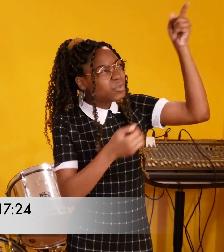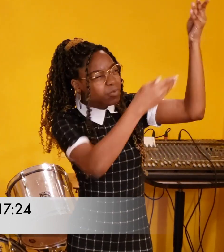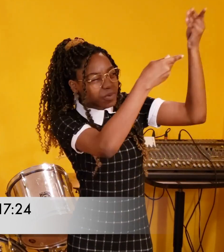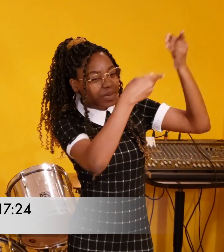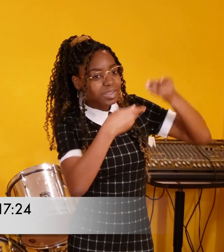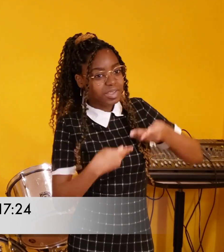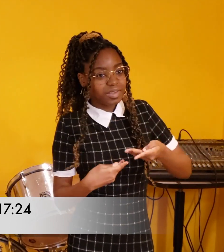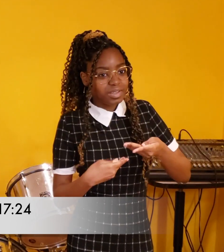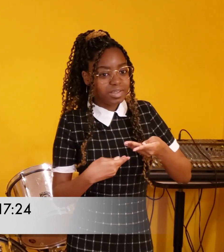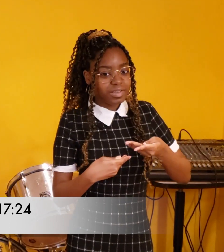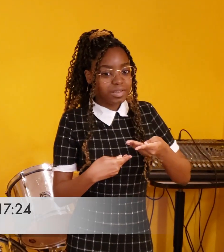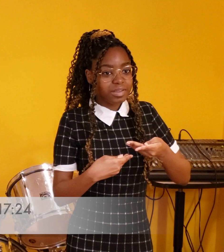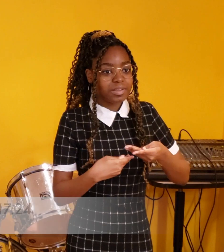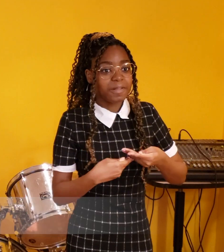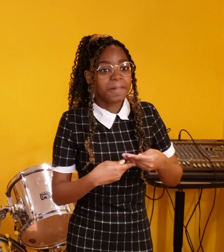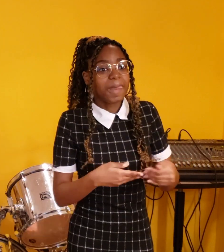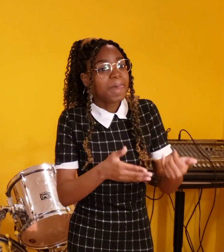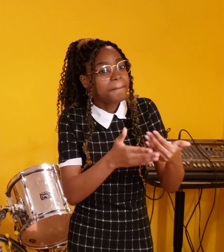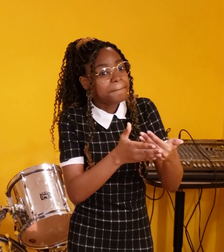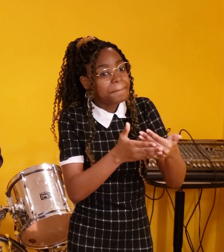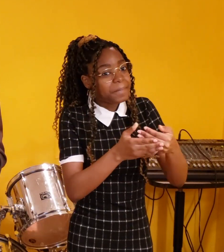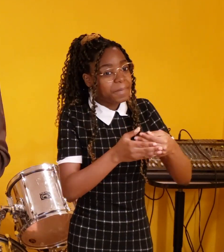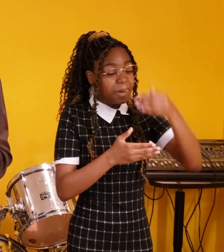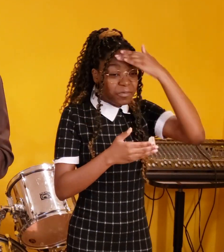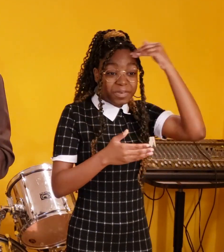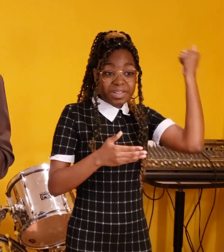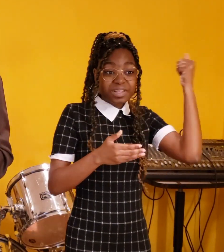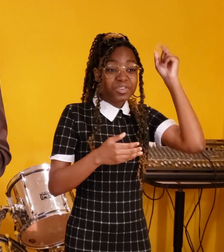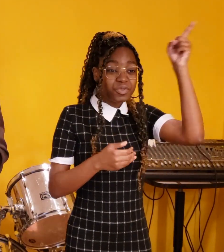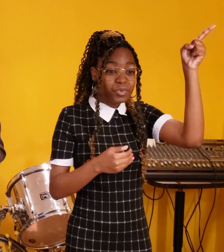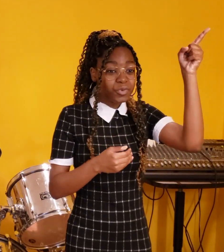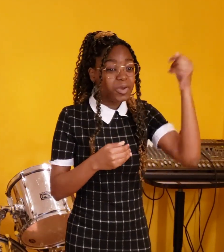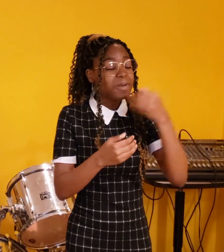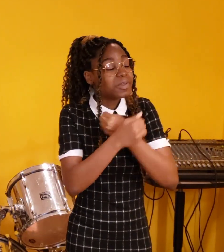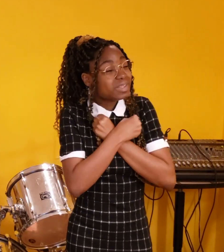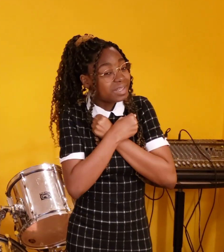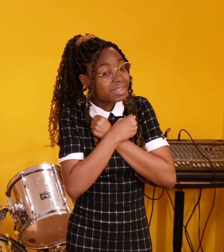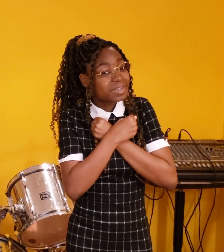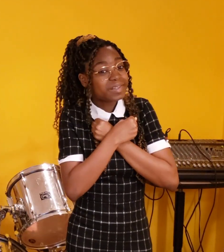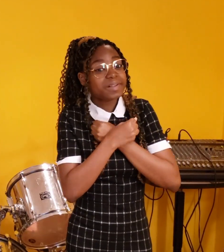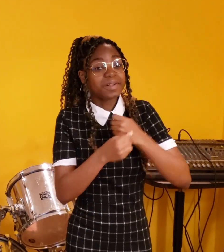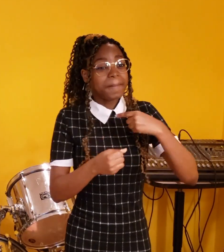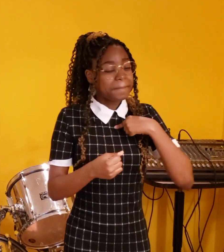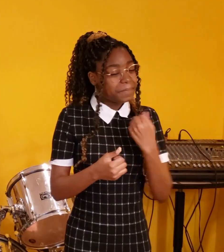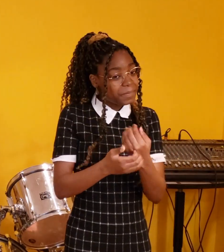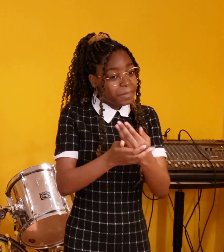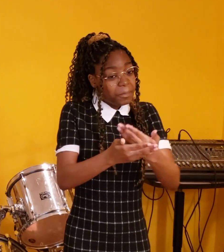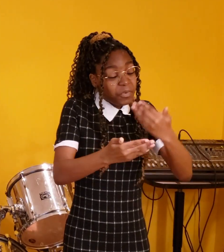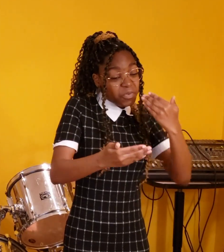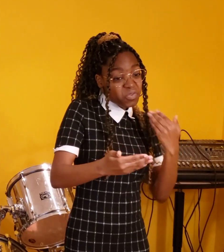before the foundation of the world." You see what Jesus Christ said? Jesus Christ said,